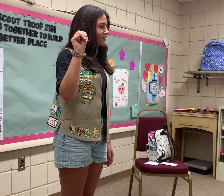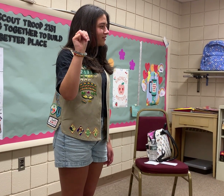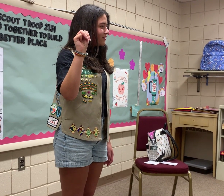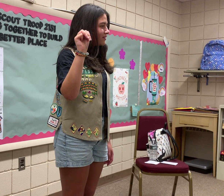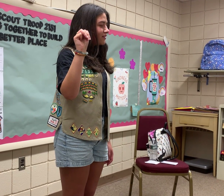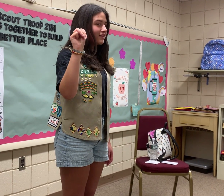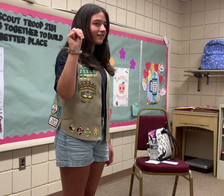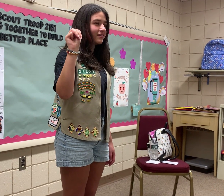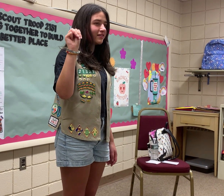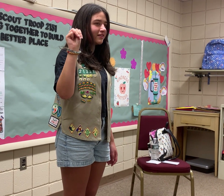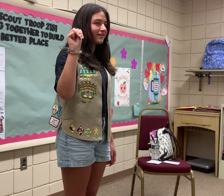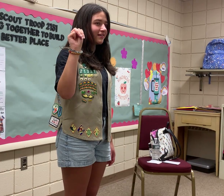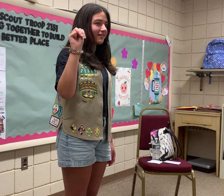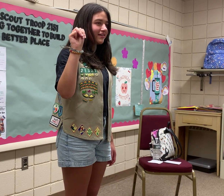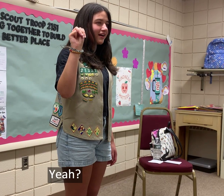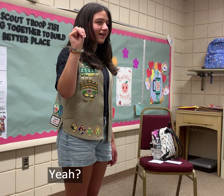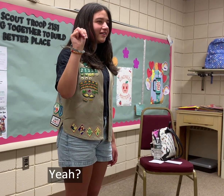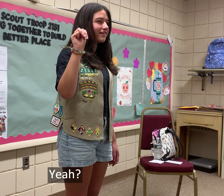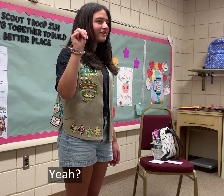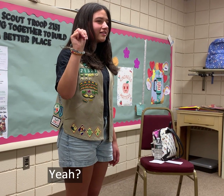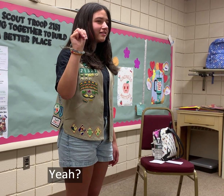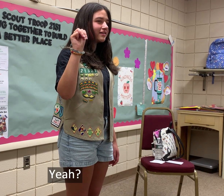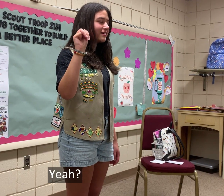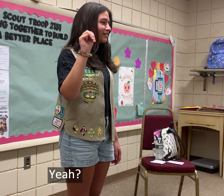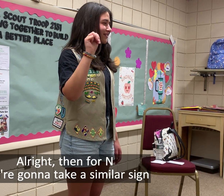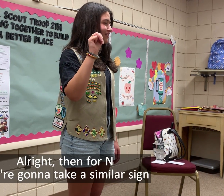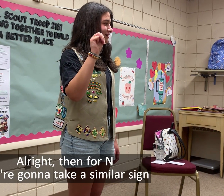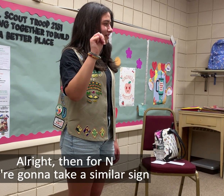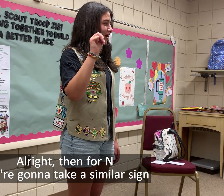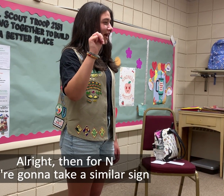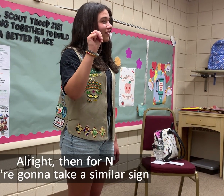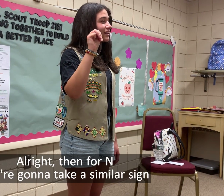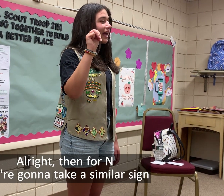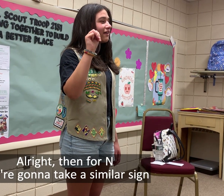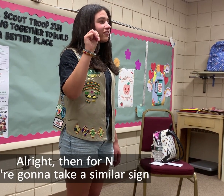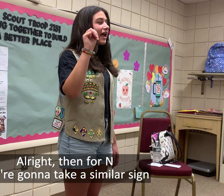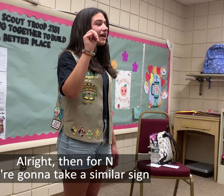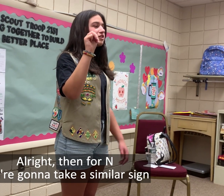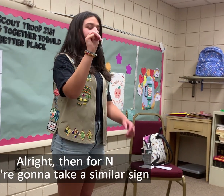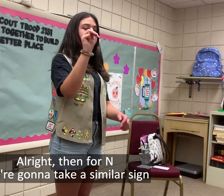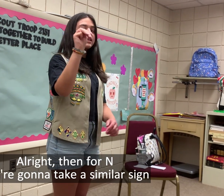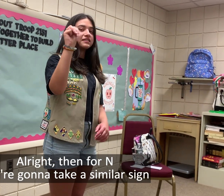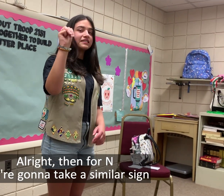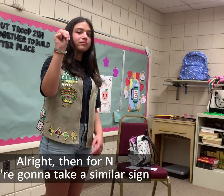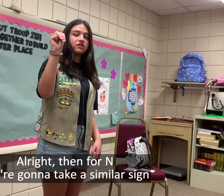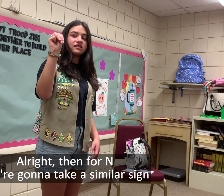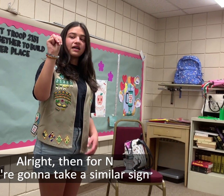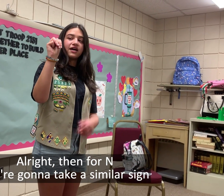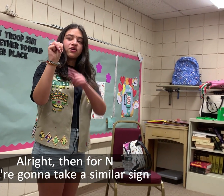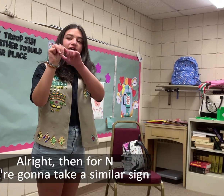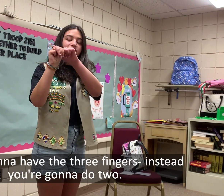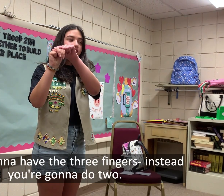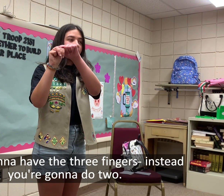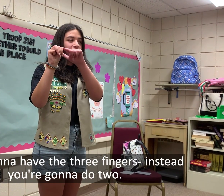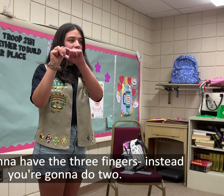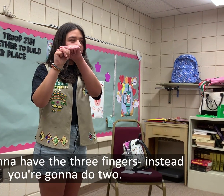M. Yeah? Alright, and then for N, you're going to take a similar sign. You're going to have the 3